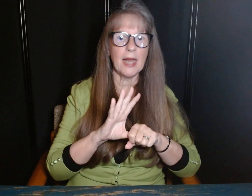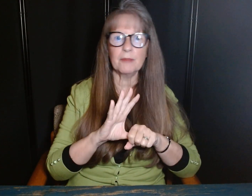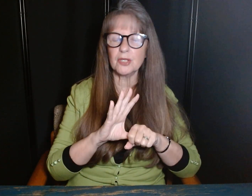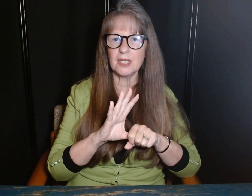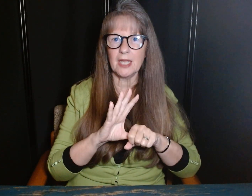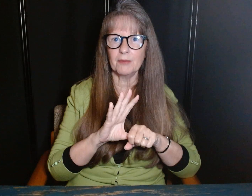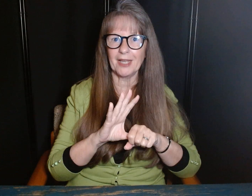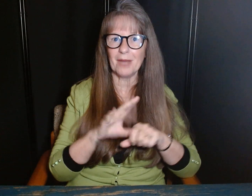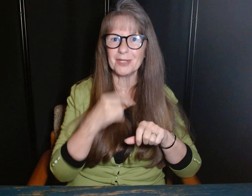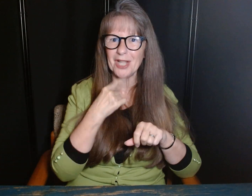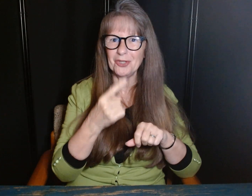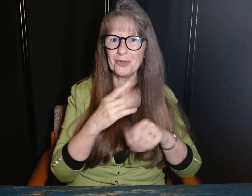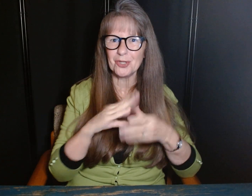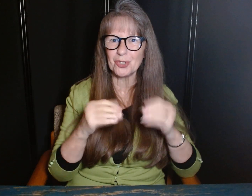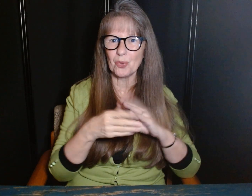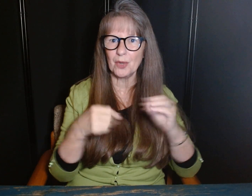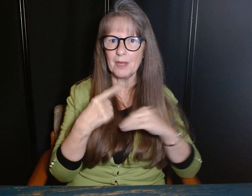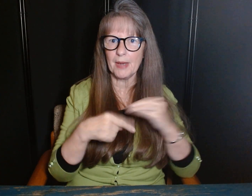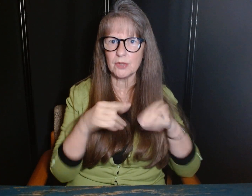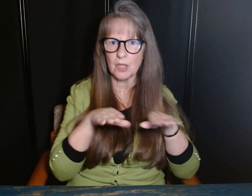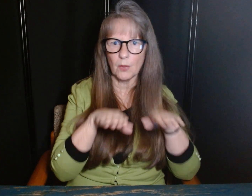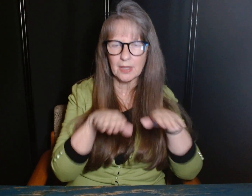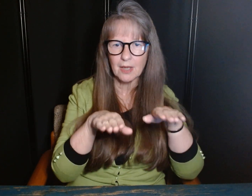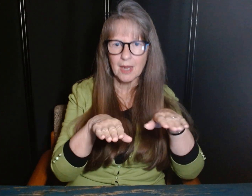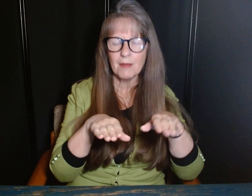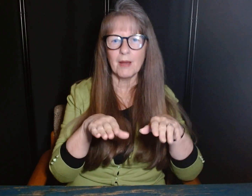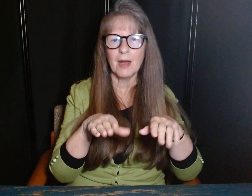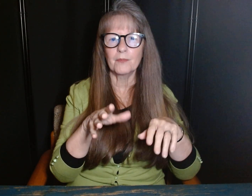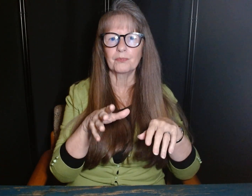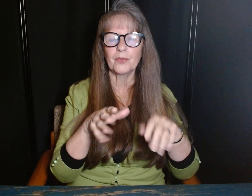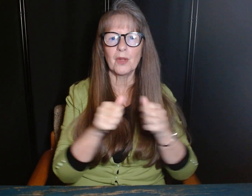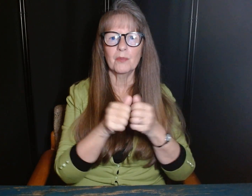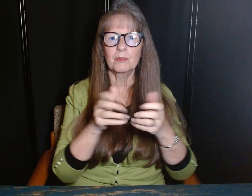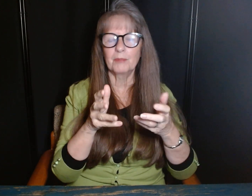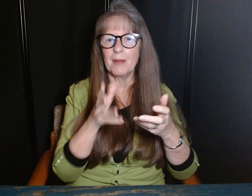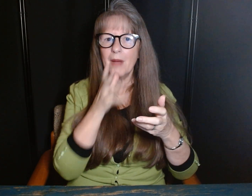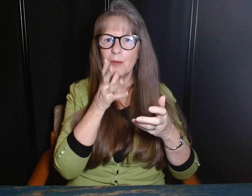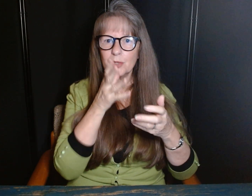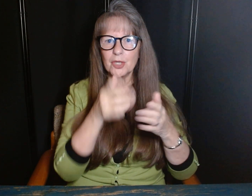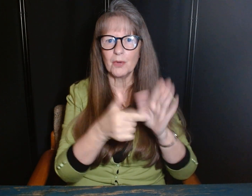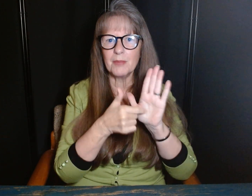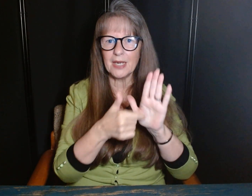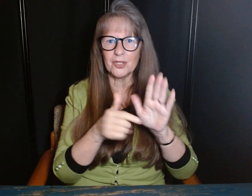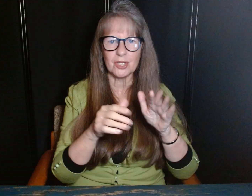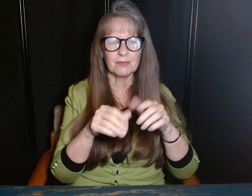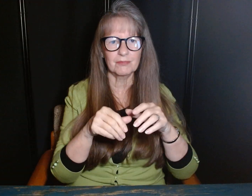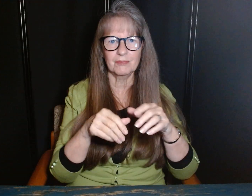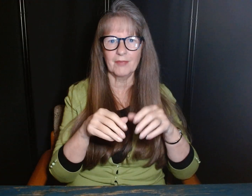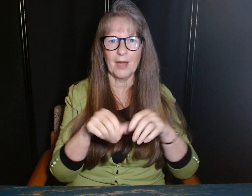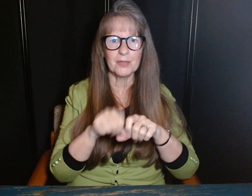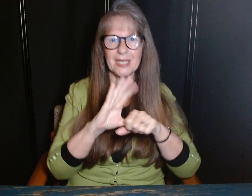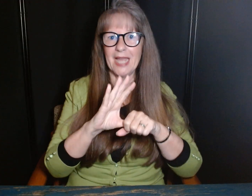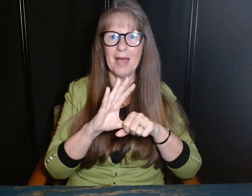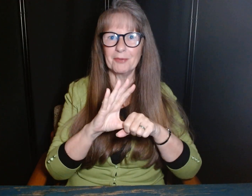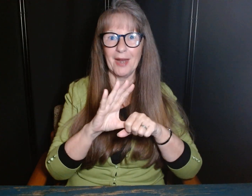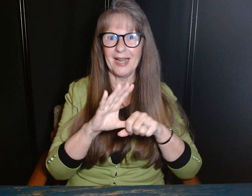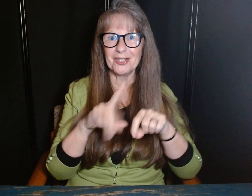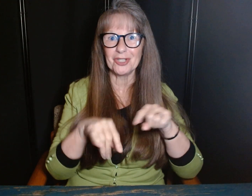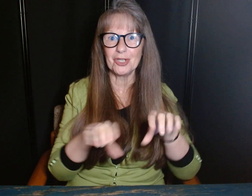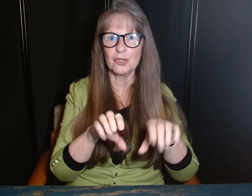just inept. Like I was telling you that story about sewing. Um, my mom was showing me, and I was inept, right? I just couldn't do